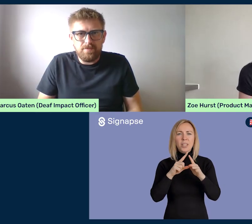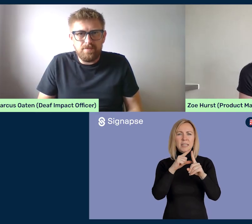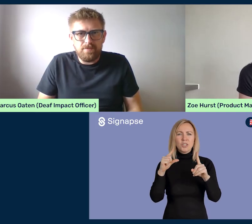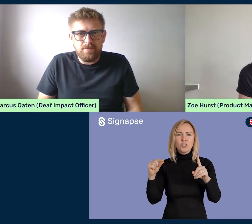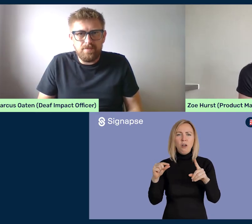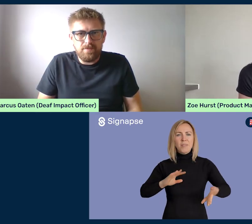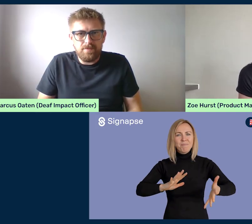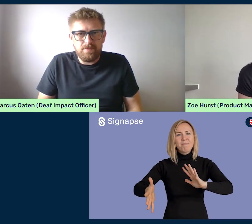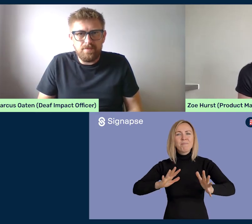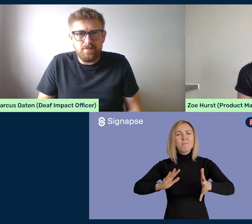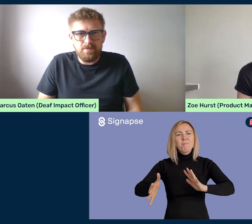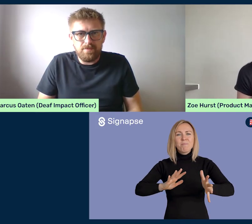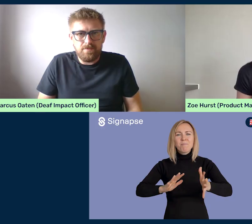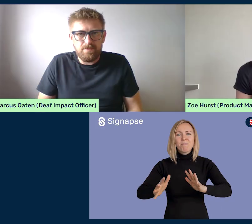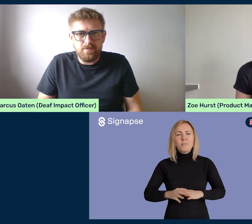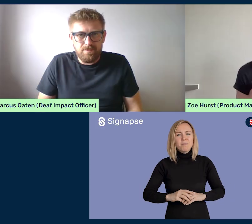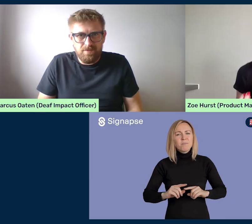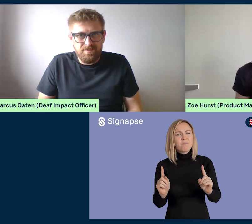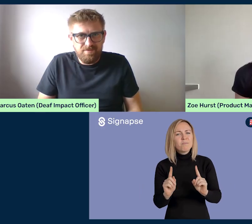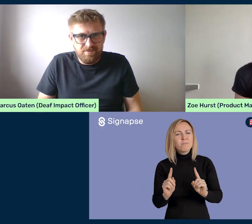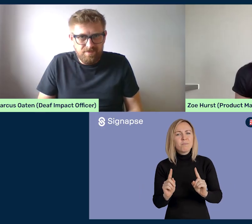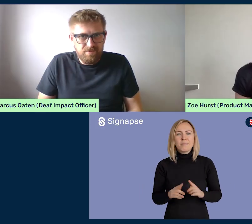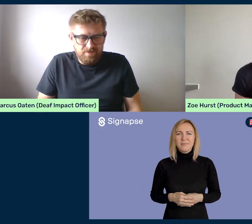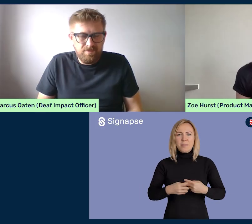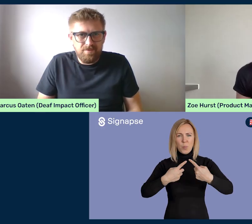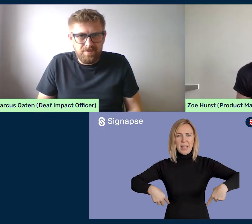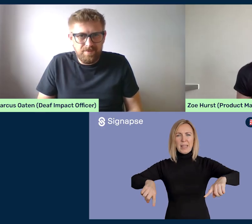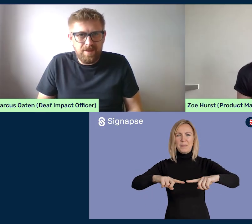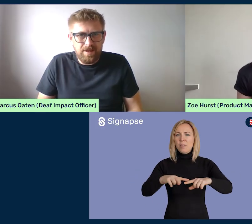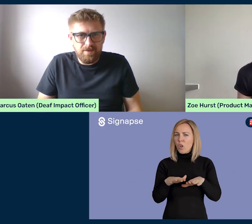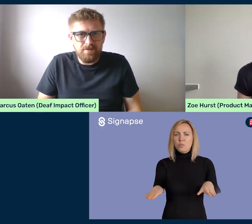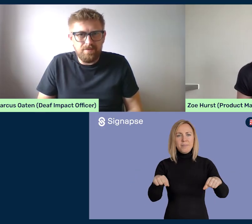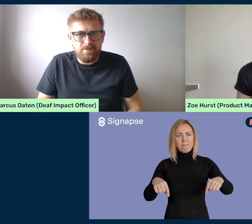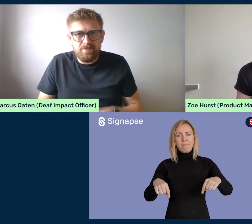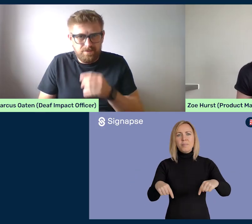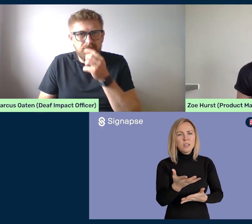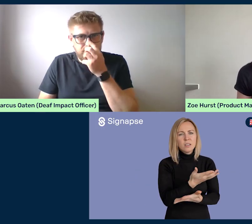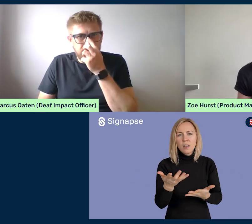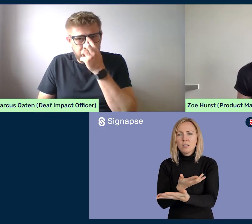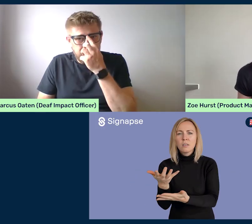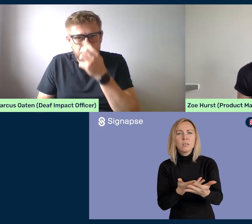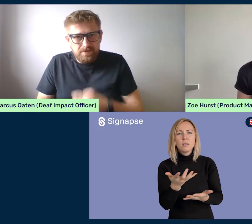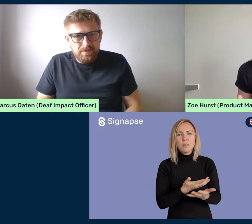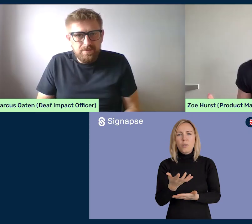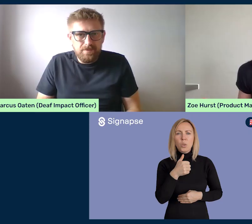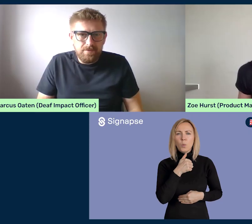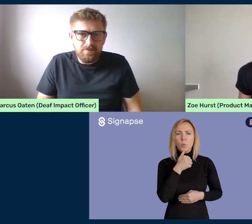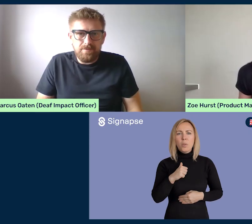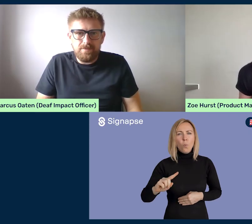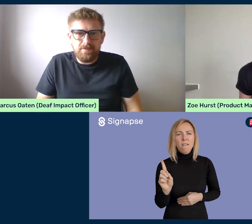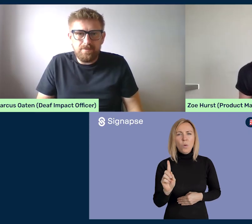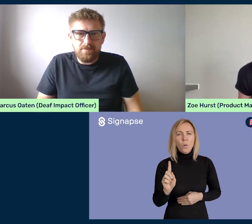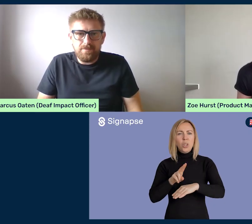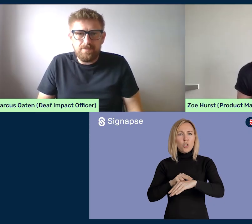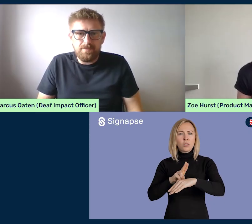on doctors' surgeries or children's education. We're here to have it in spaces where it is most valuable. So where would you